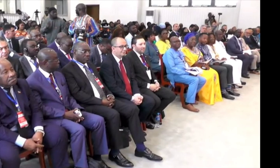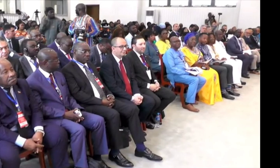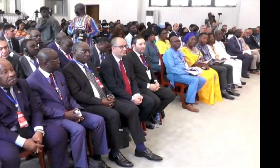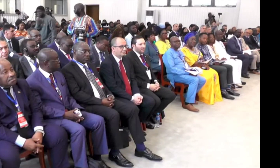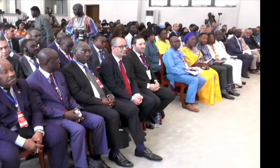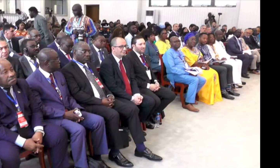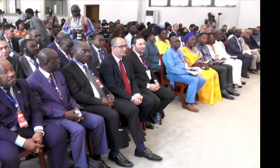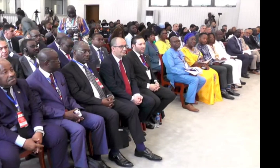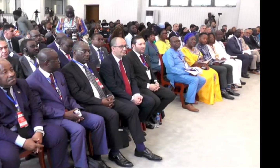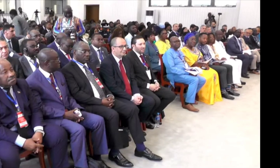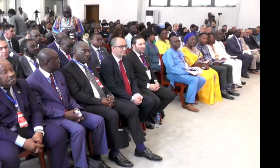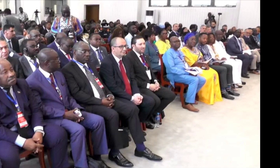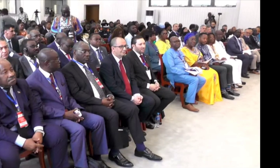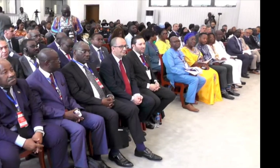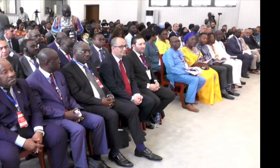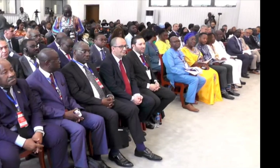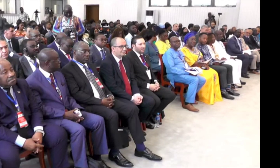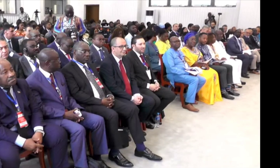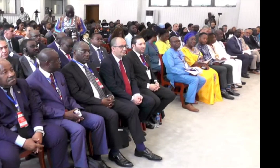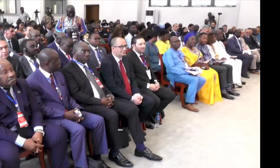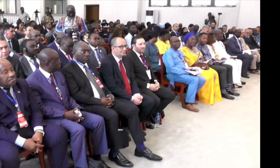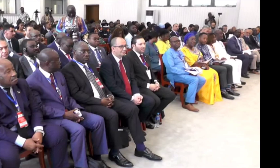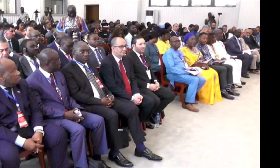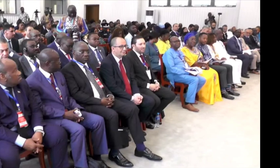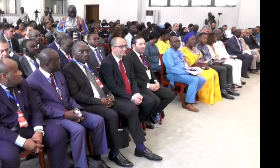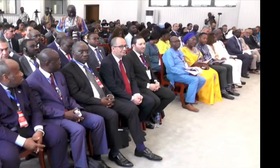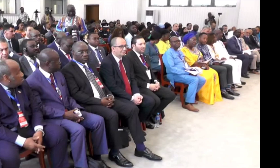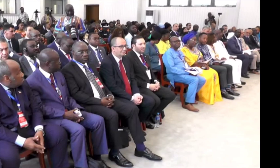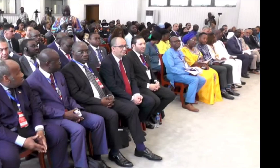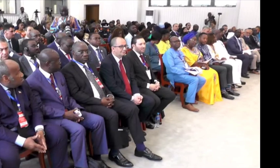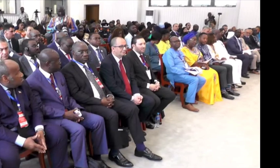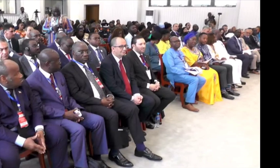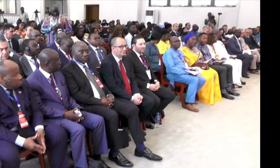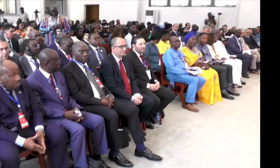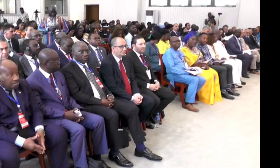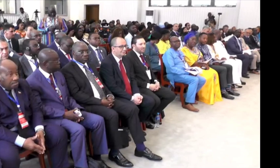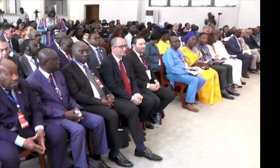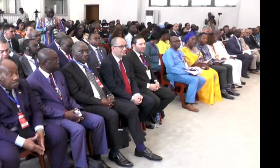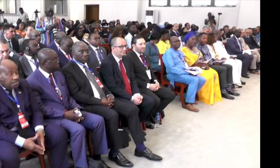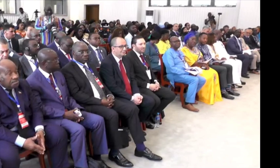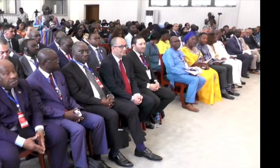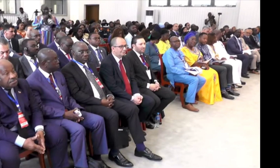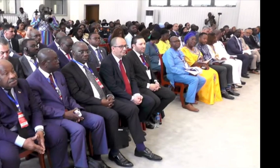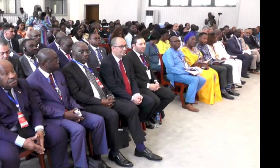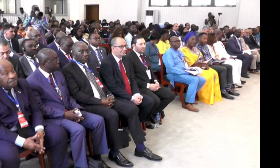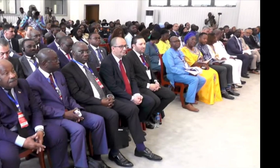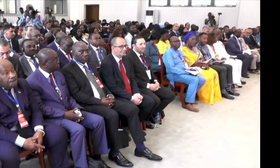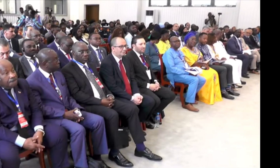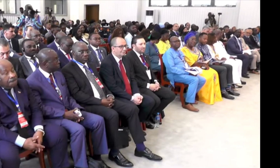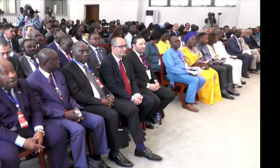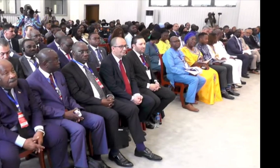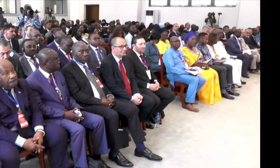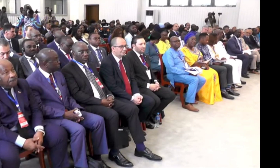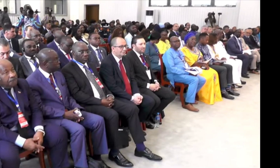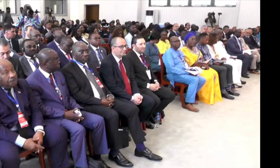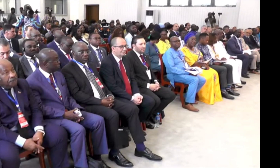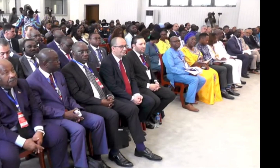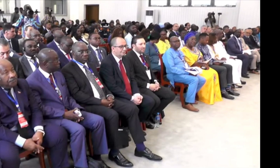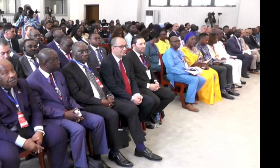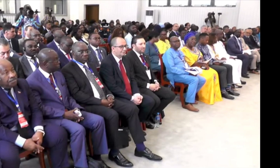welcome to the retreat of the permanent representatives of the African Union Committee of 10, C10 in the reform of the United Nations Security